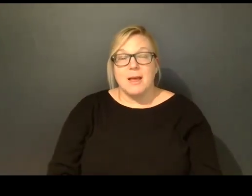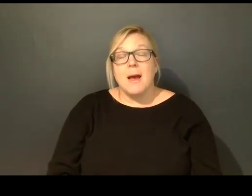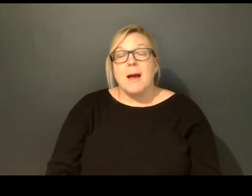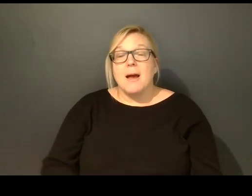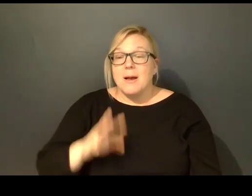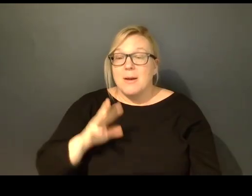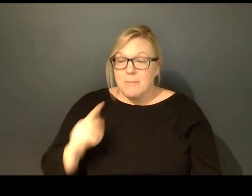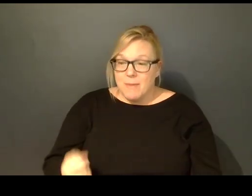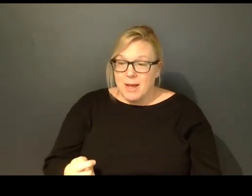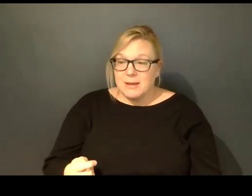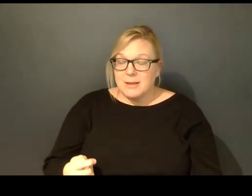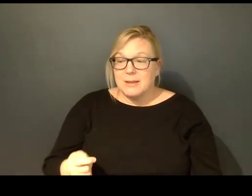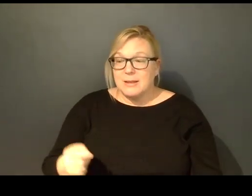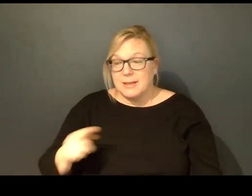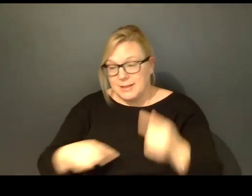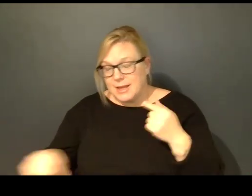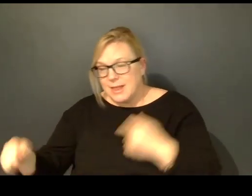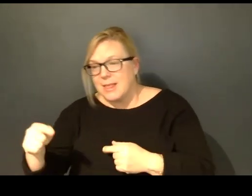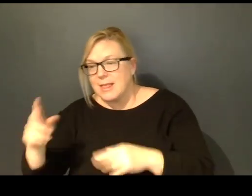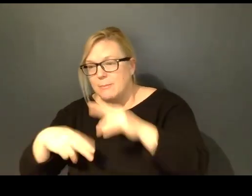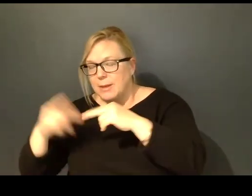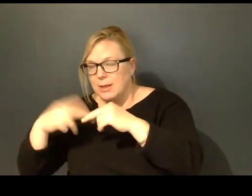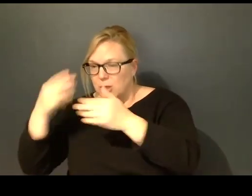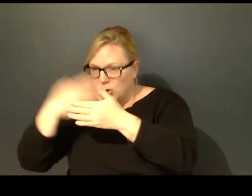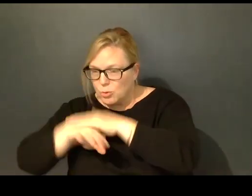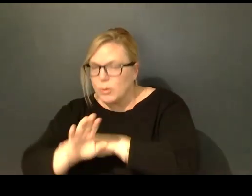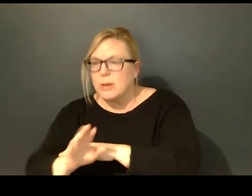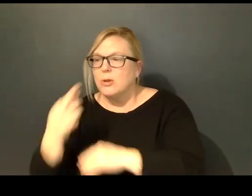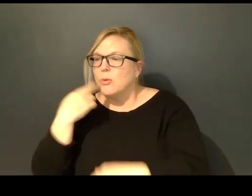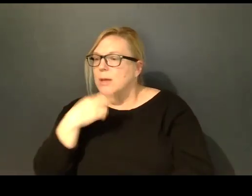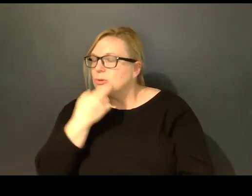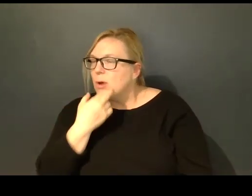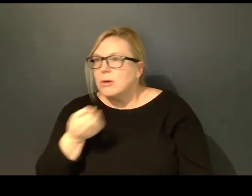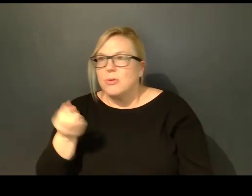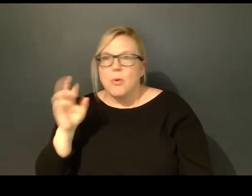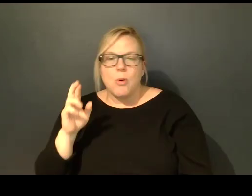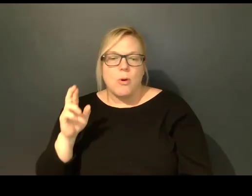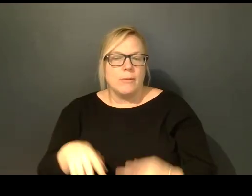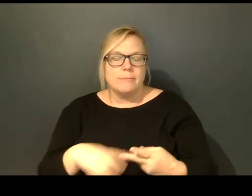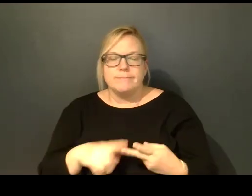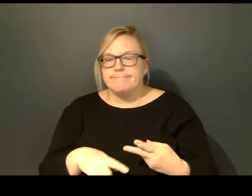the building, you go into your local restaurant or